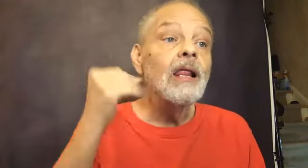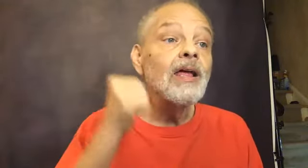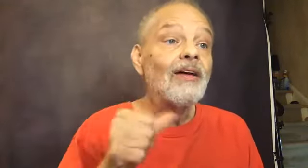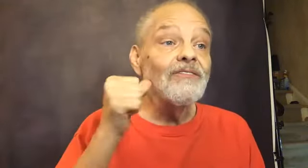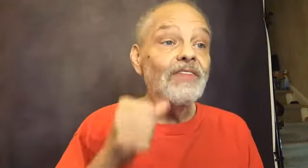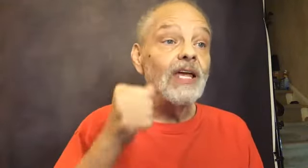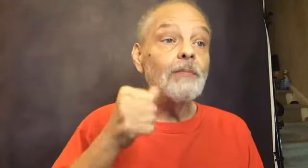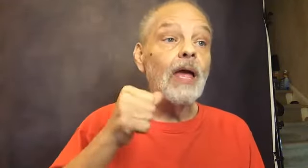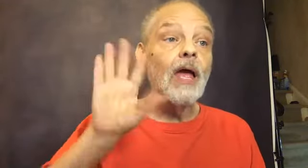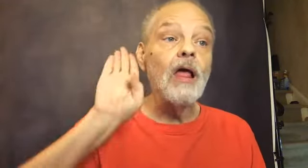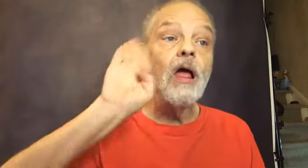P man.